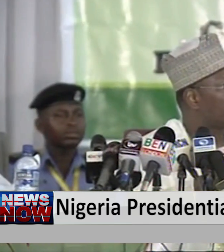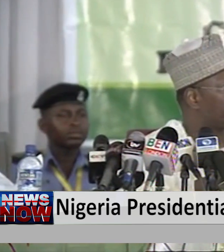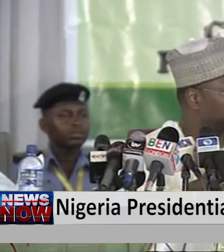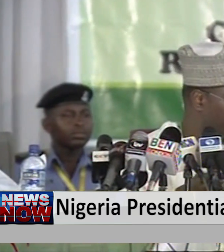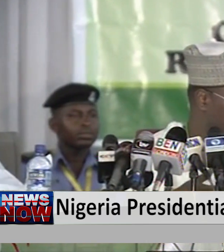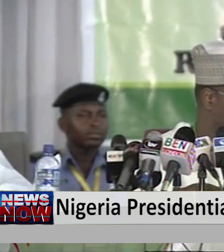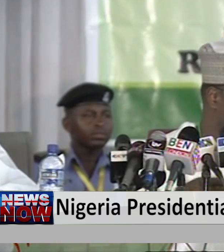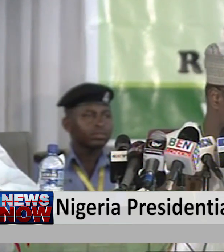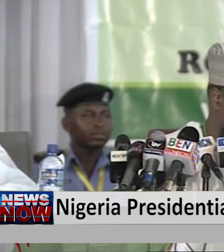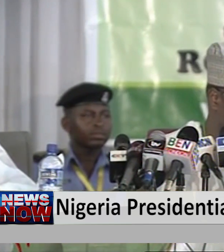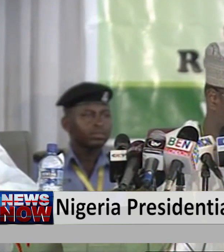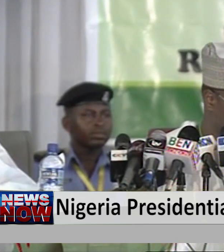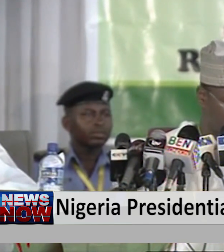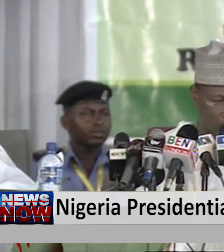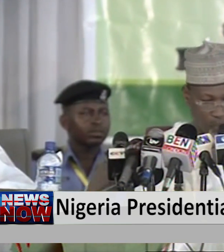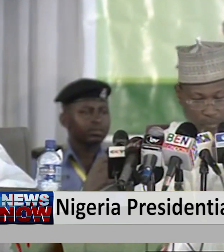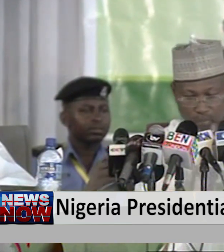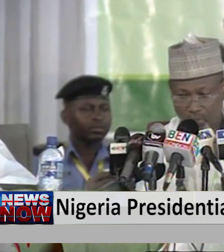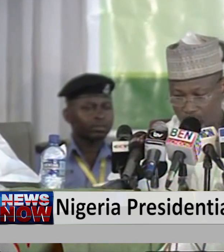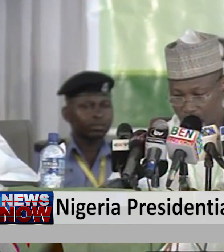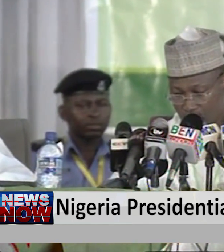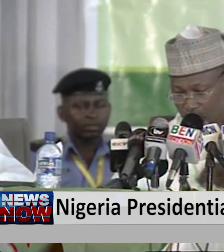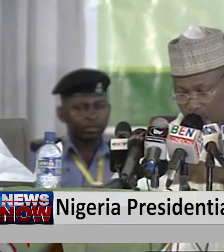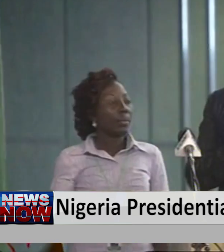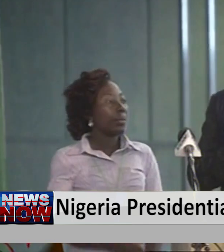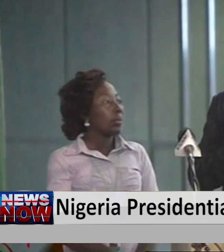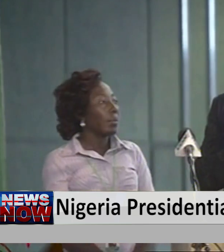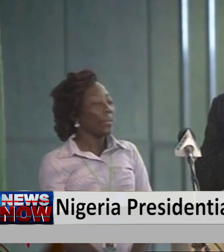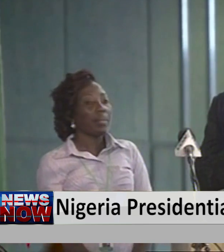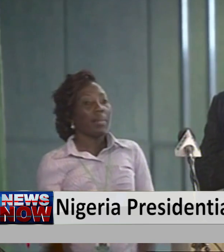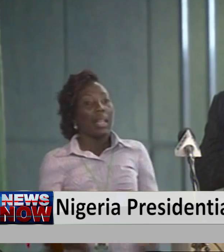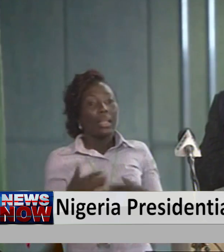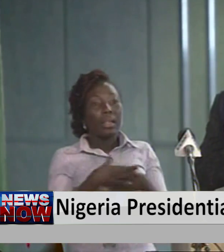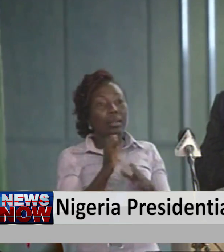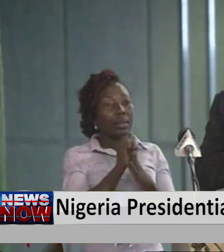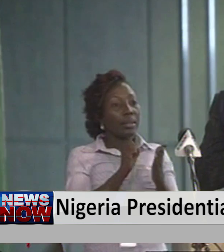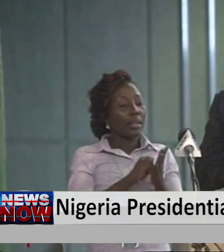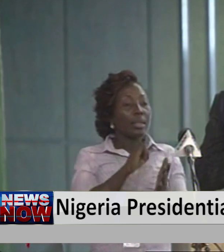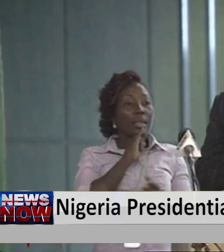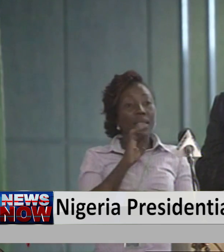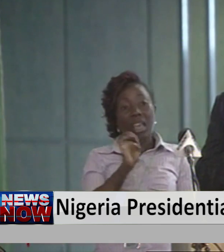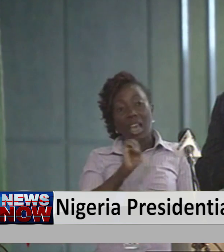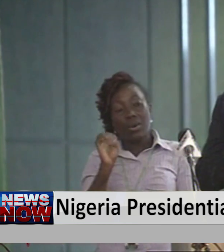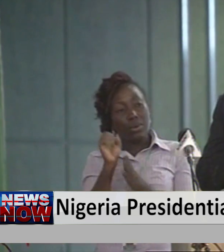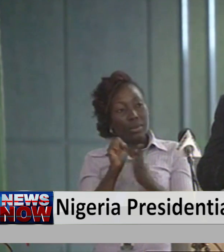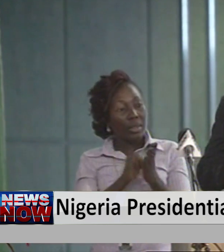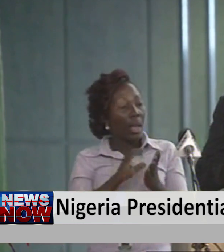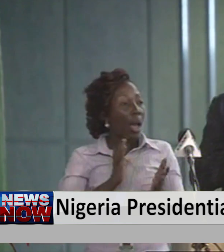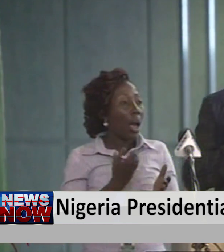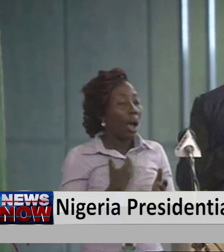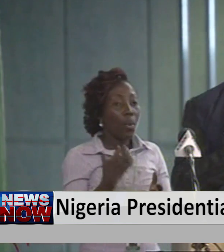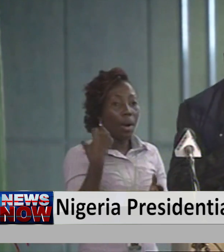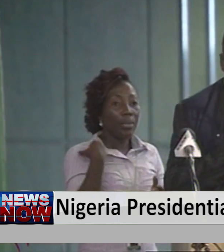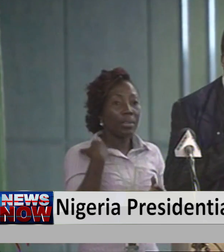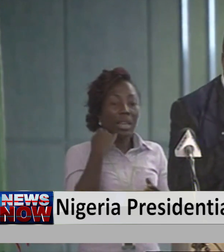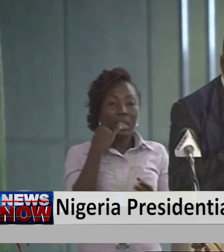Okay. The next state, the third state, is Enugu State. And the State Collection Officer, Professor